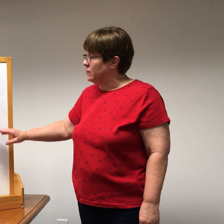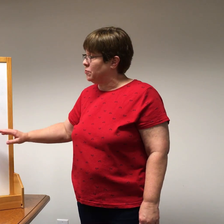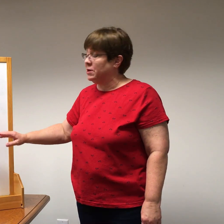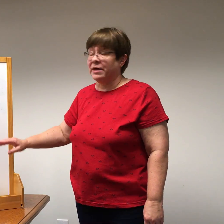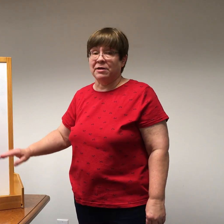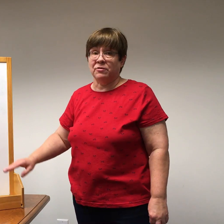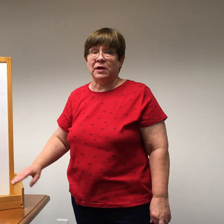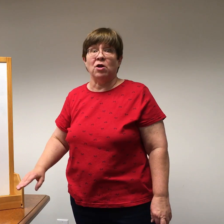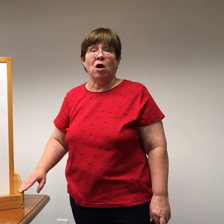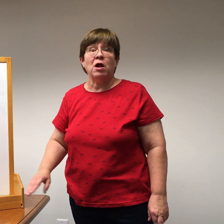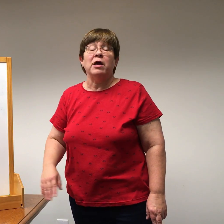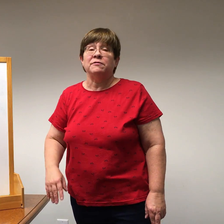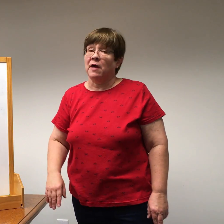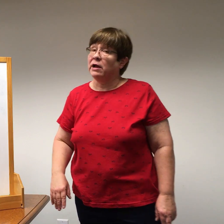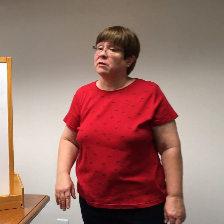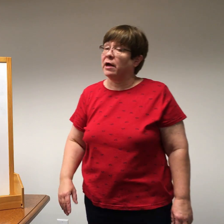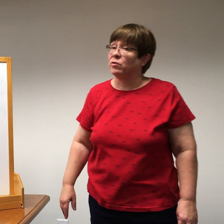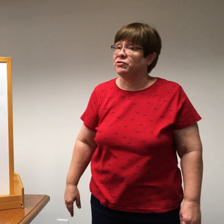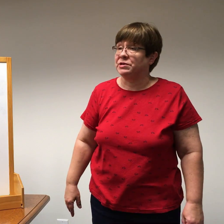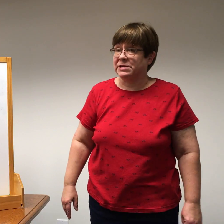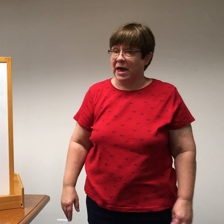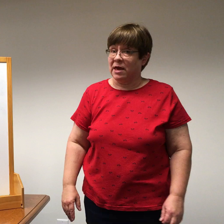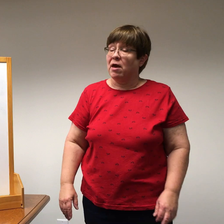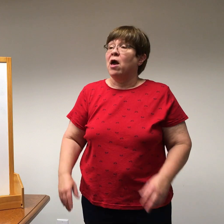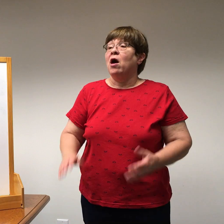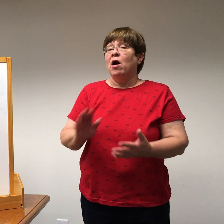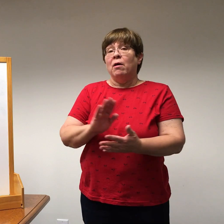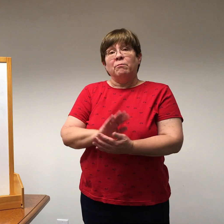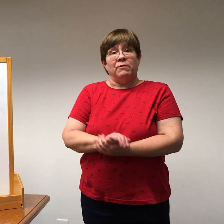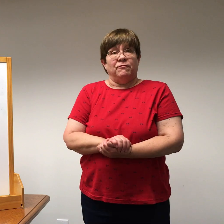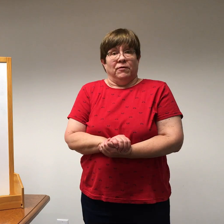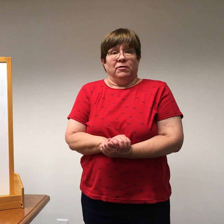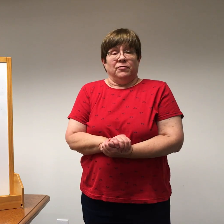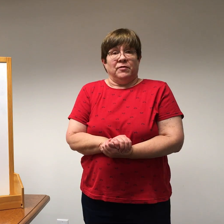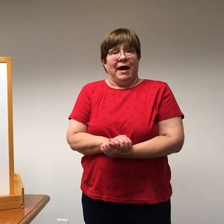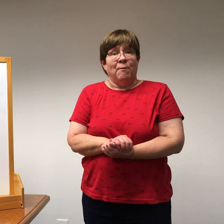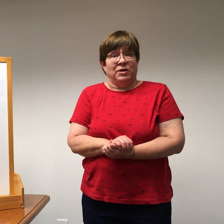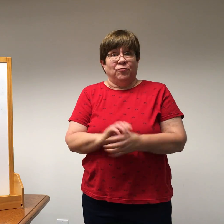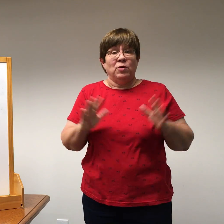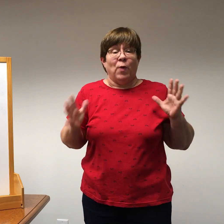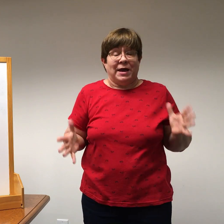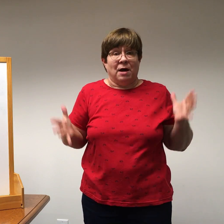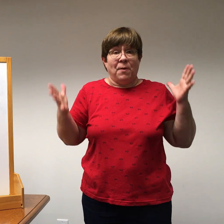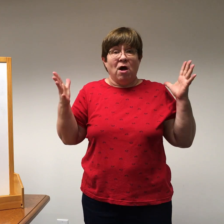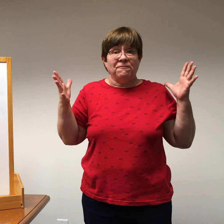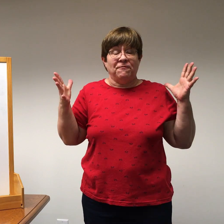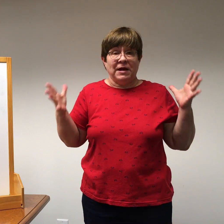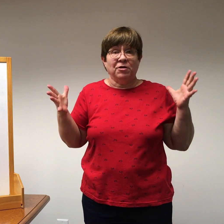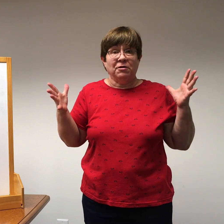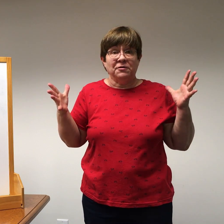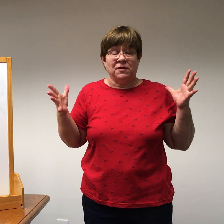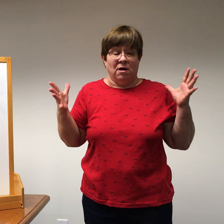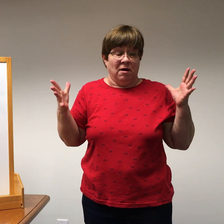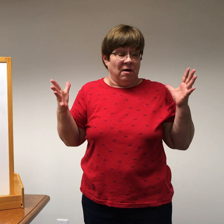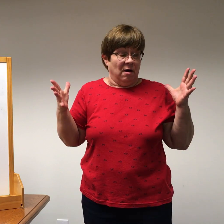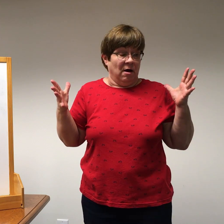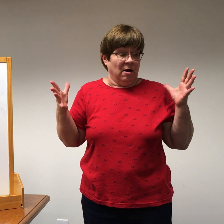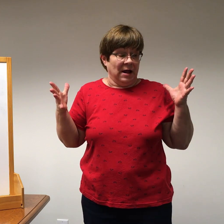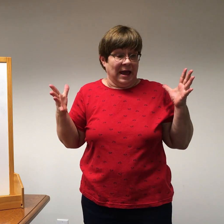3 letters in our sign language today. But first, how about if we wake up our fingers, our